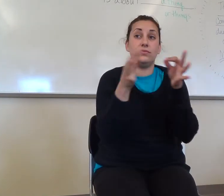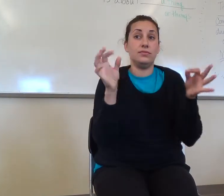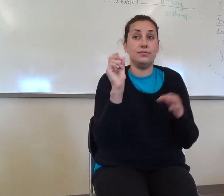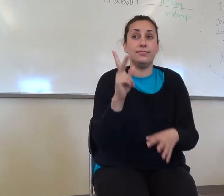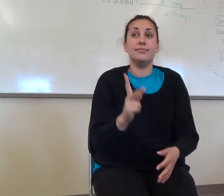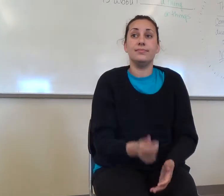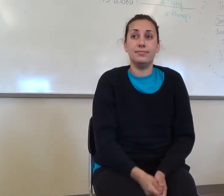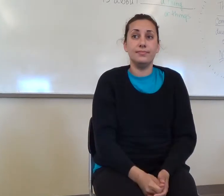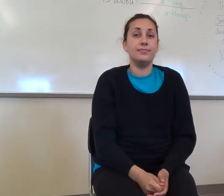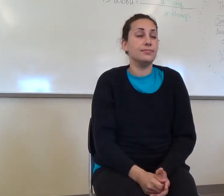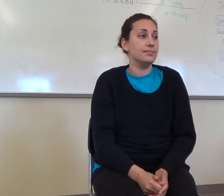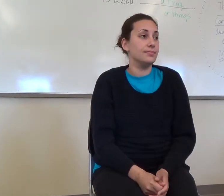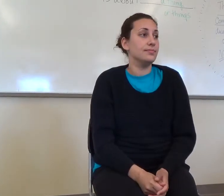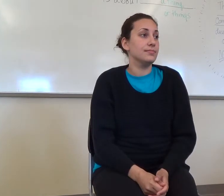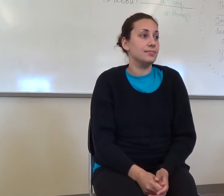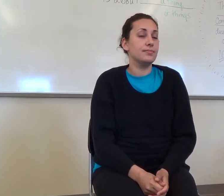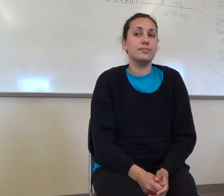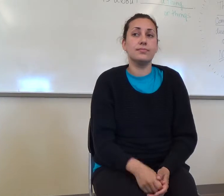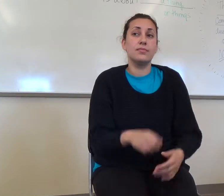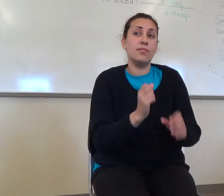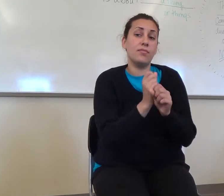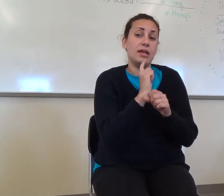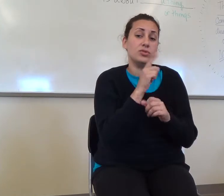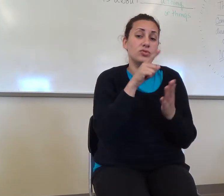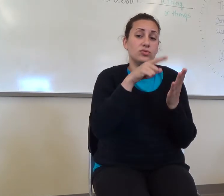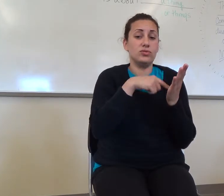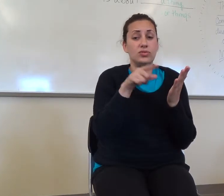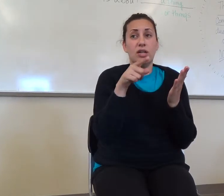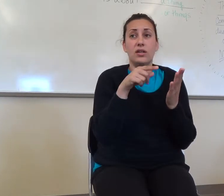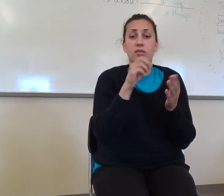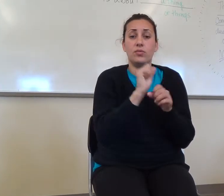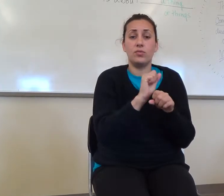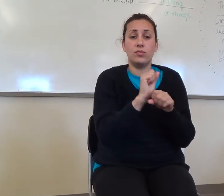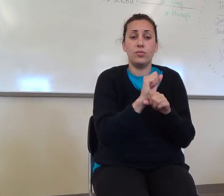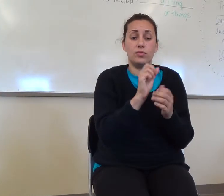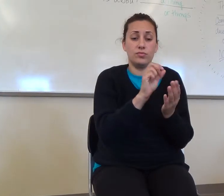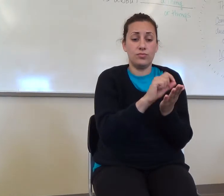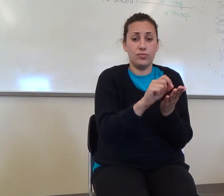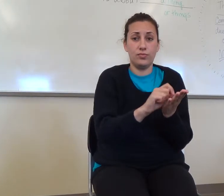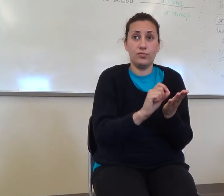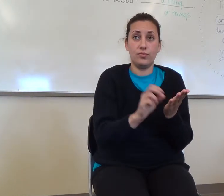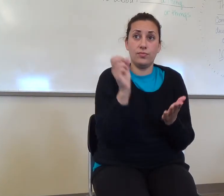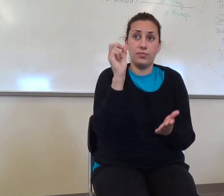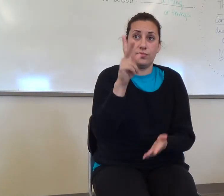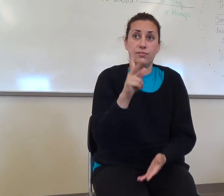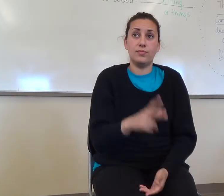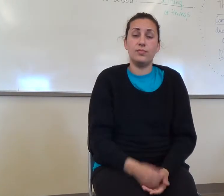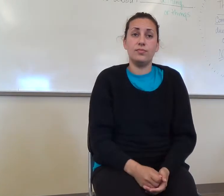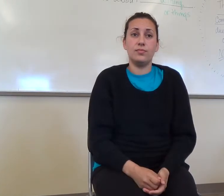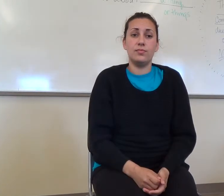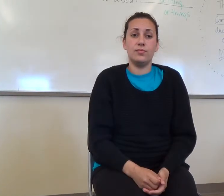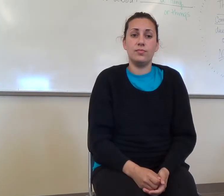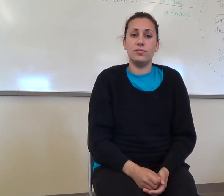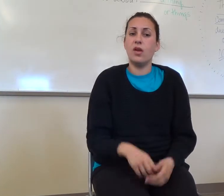idea. Double check your work, make sure you do not have, this is back to our sentences, I do not want full sentences